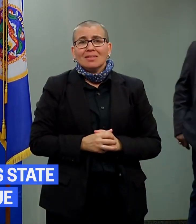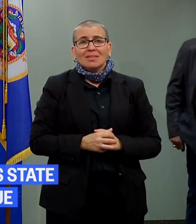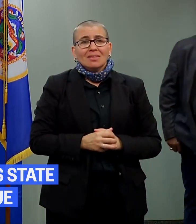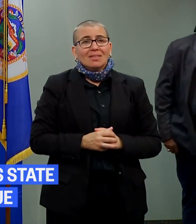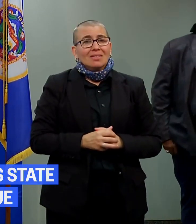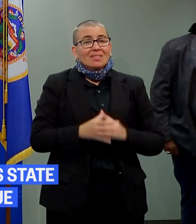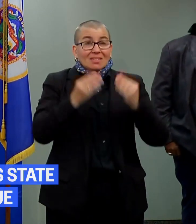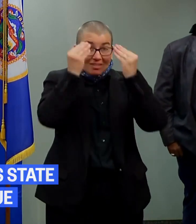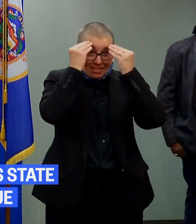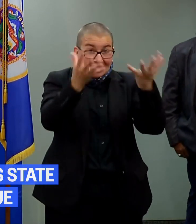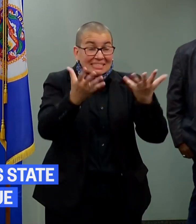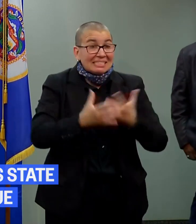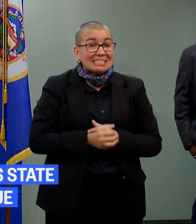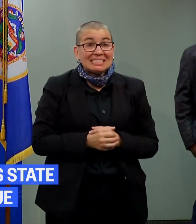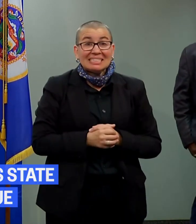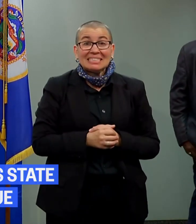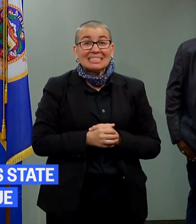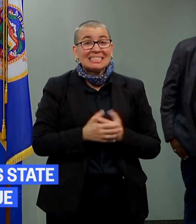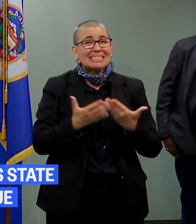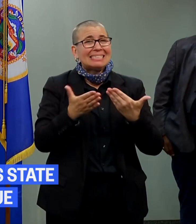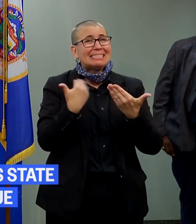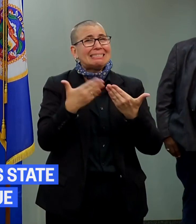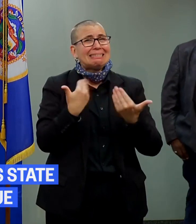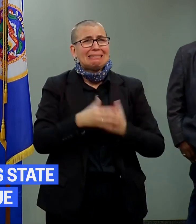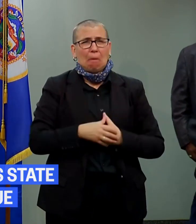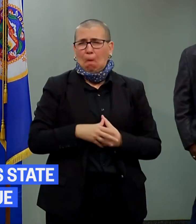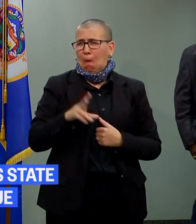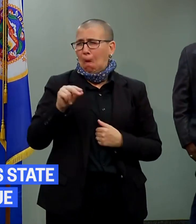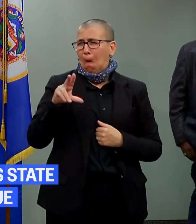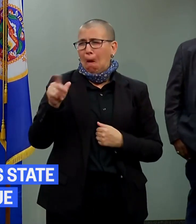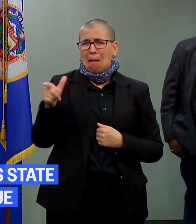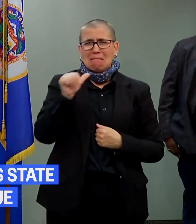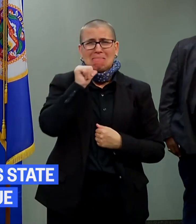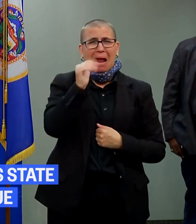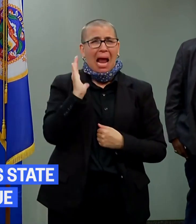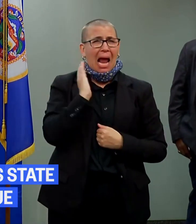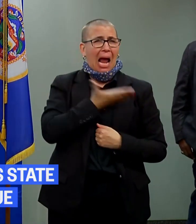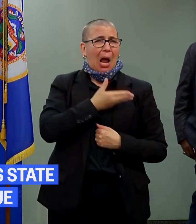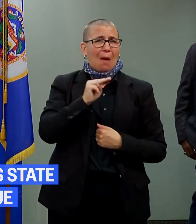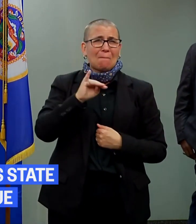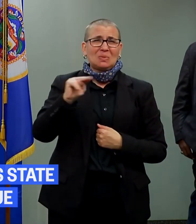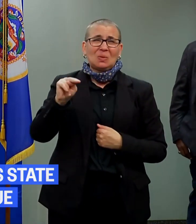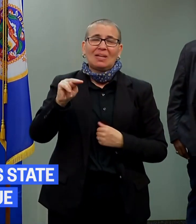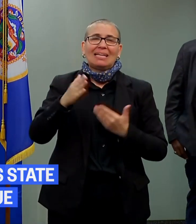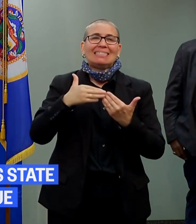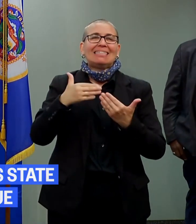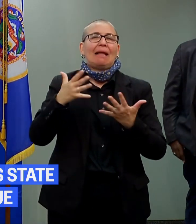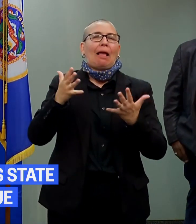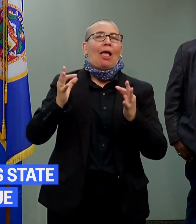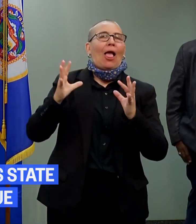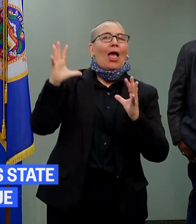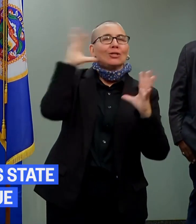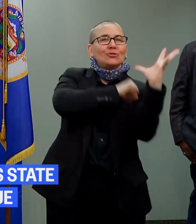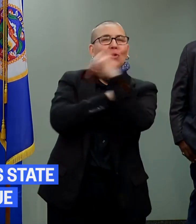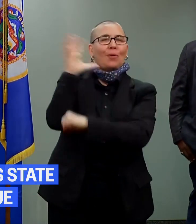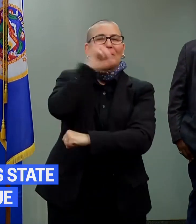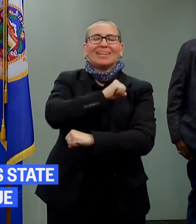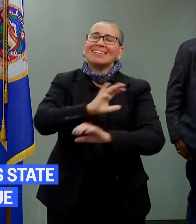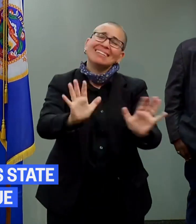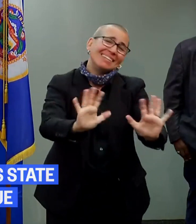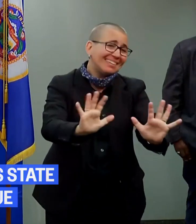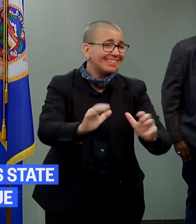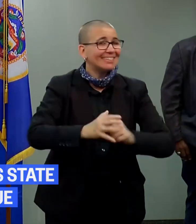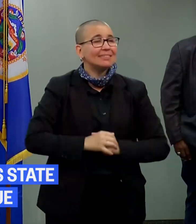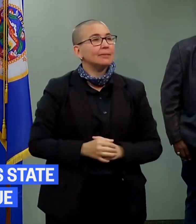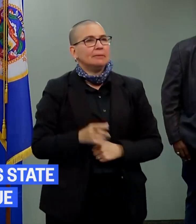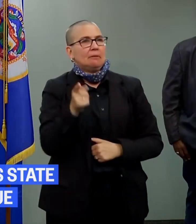it's easier sometimes for us to believe, but that also, I think, people understand in this broader issue, that leads to some of the systemic issues in the farm.